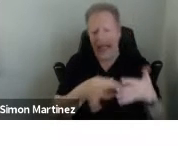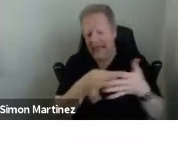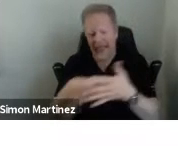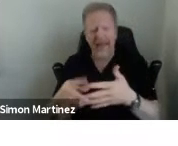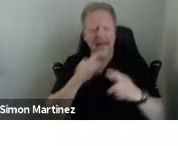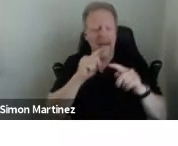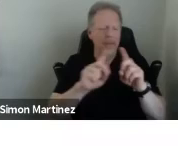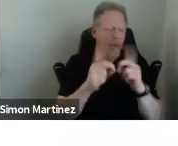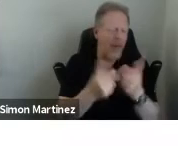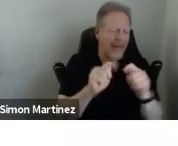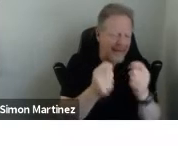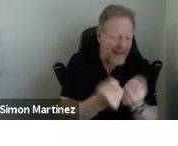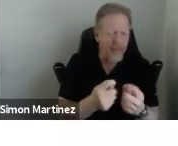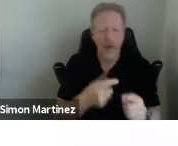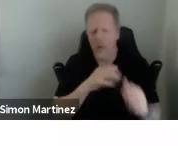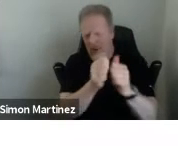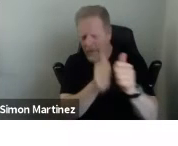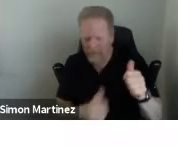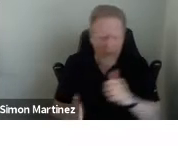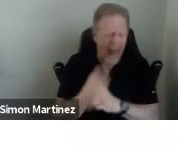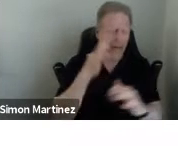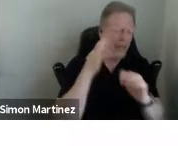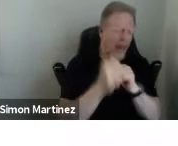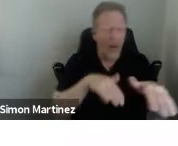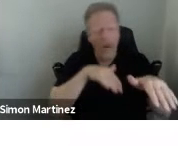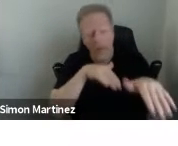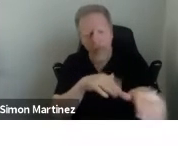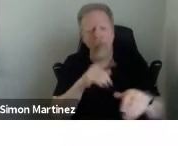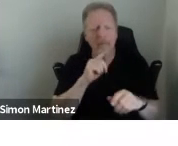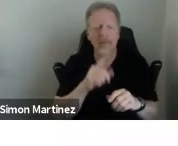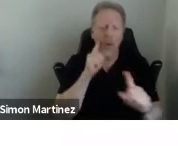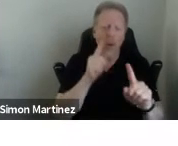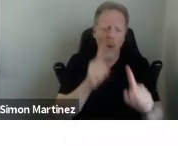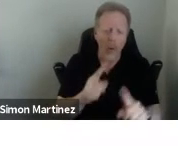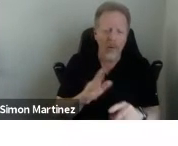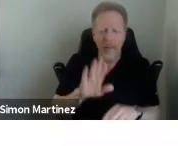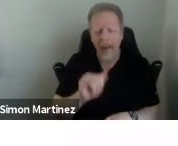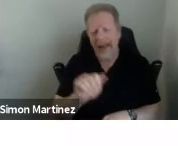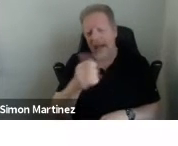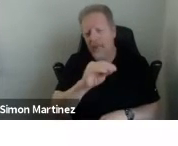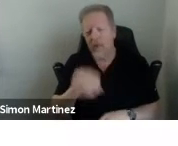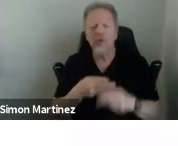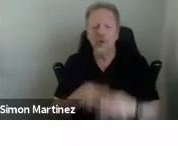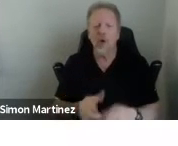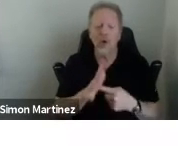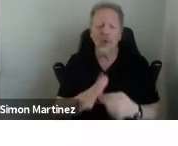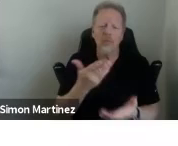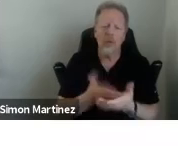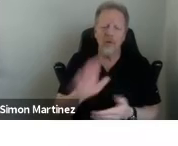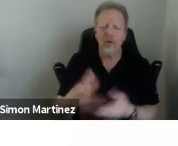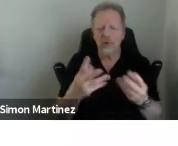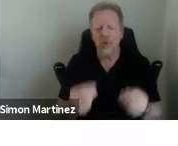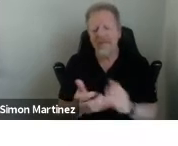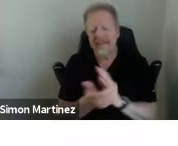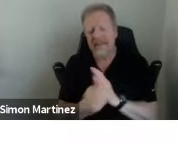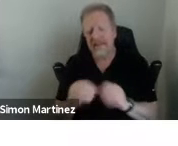to surpass monthly goals by 10%. So that's showing your soft skill in that job